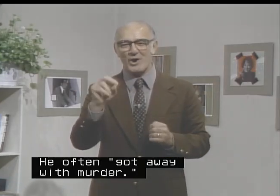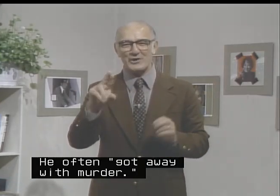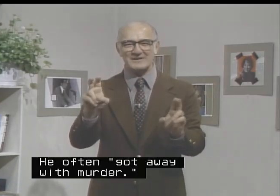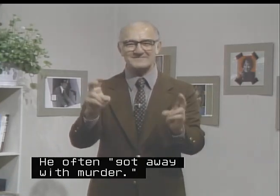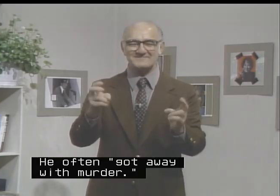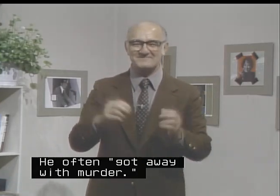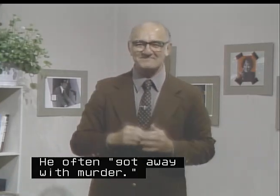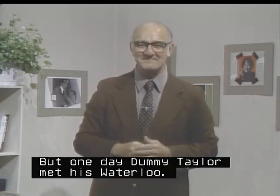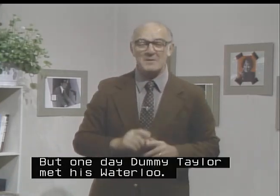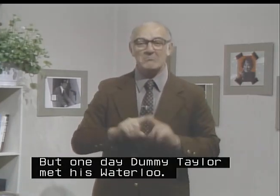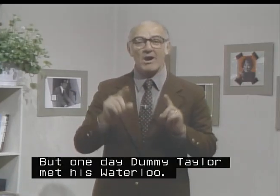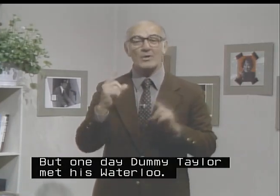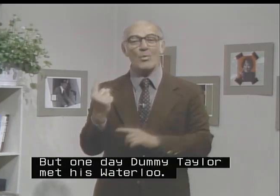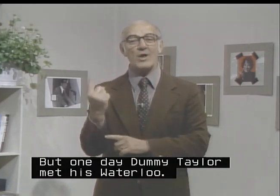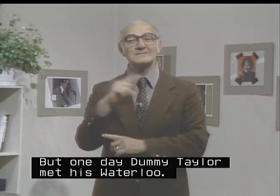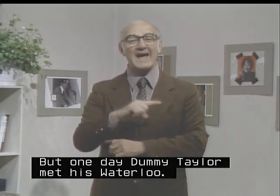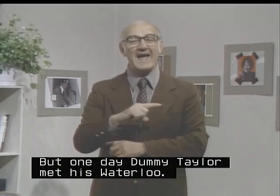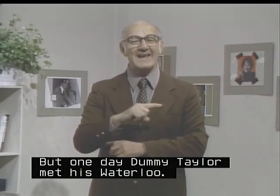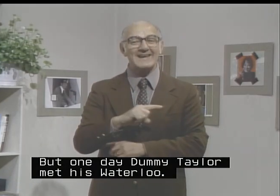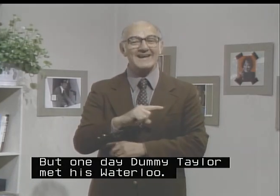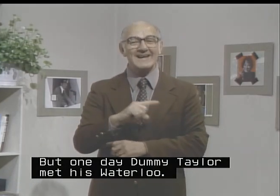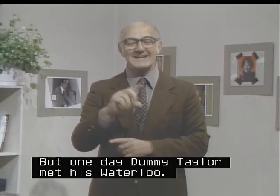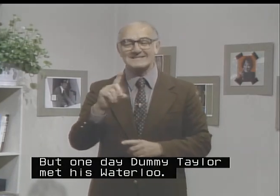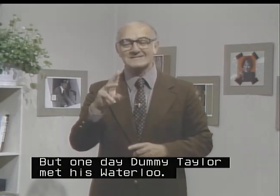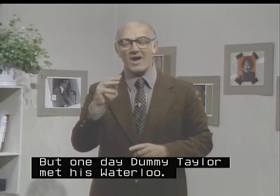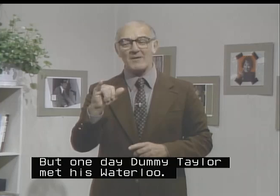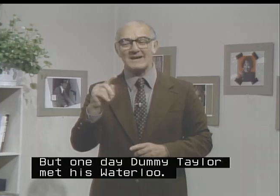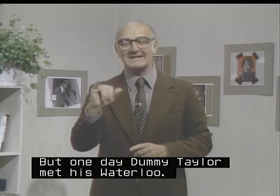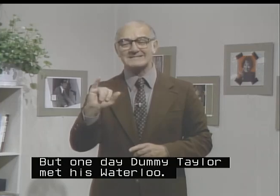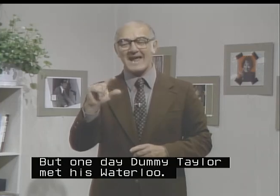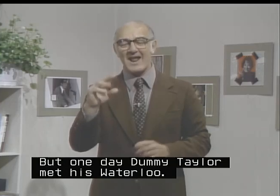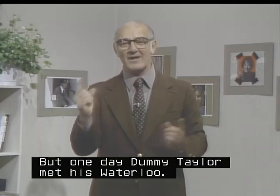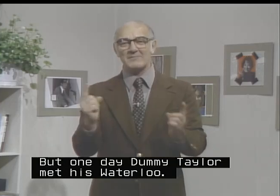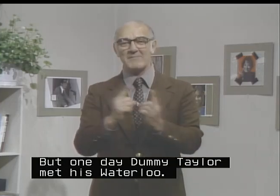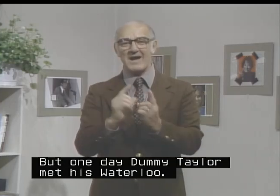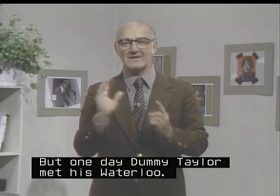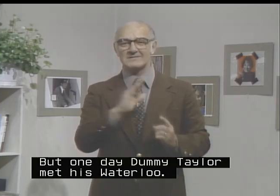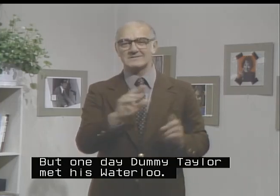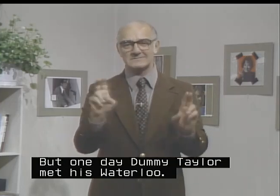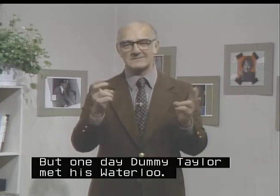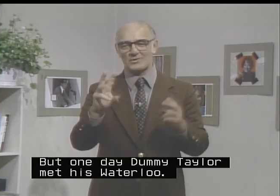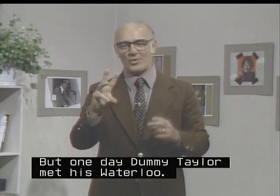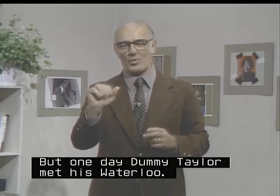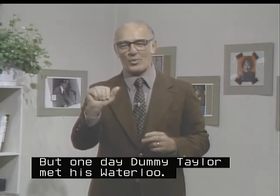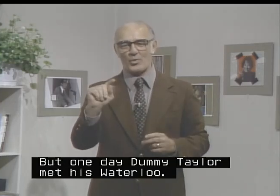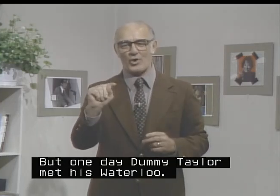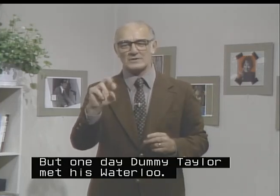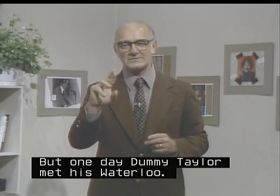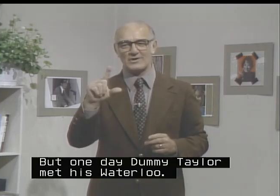murder. But one day, Tommy Taylor met his